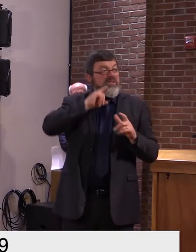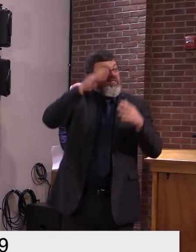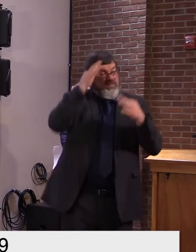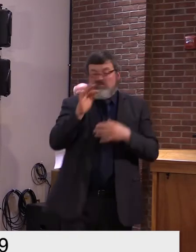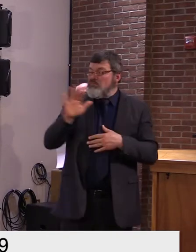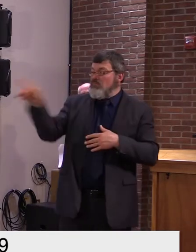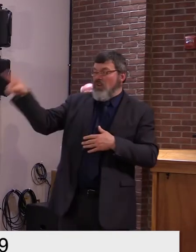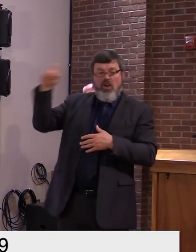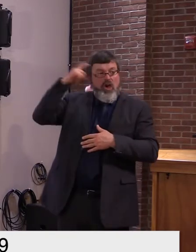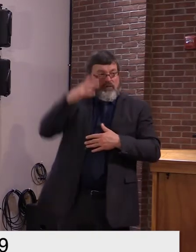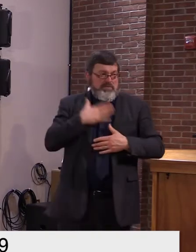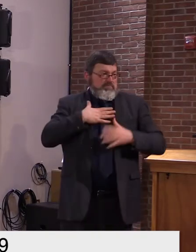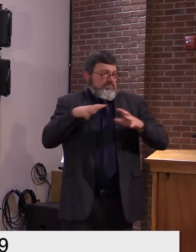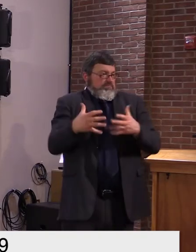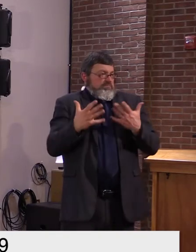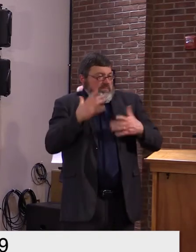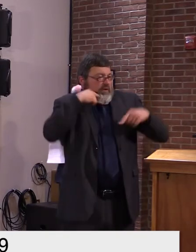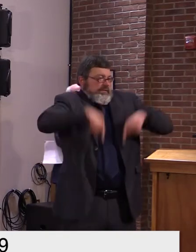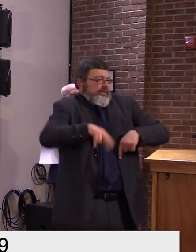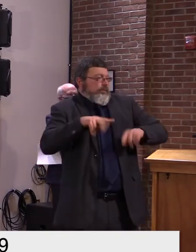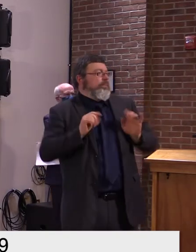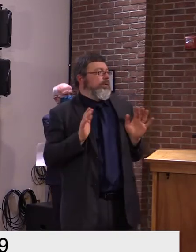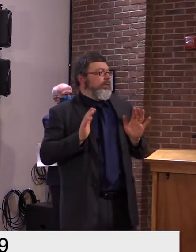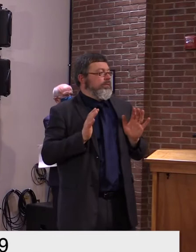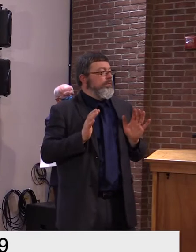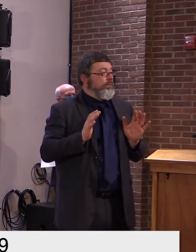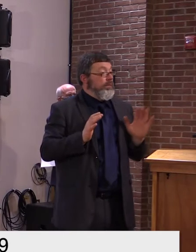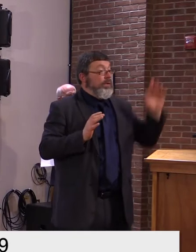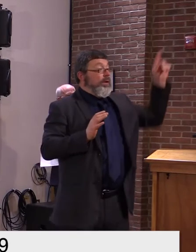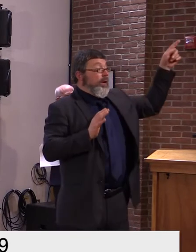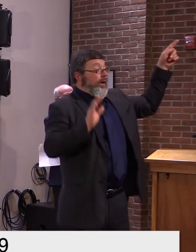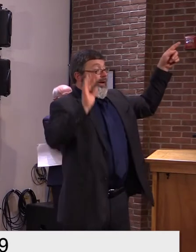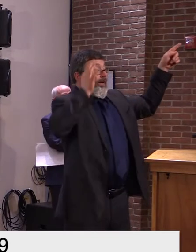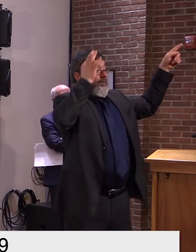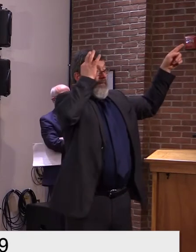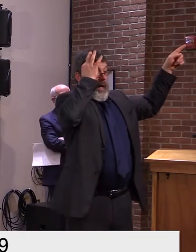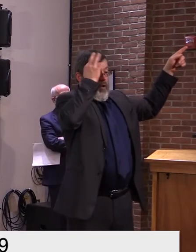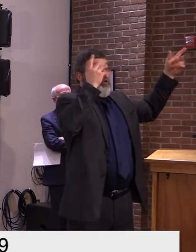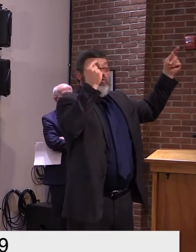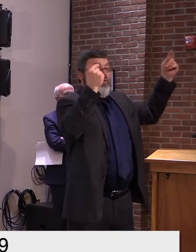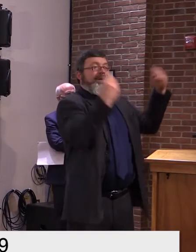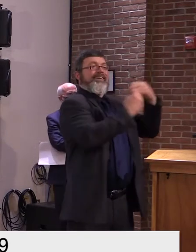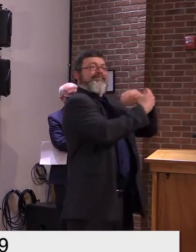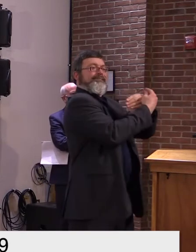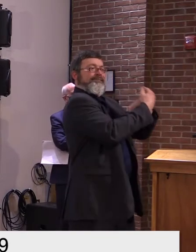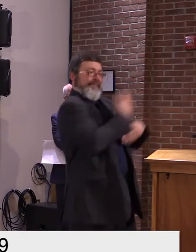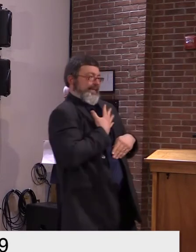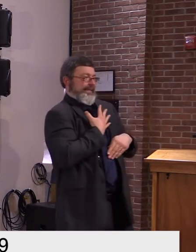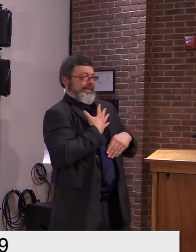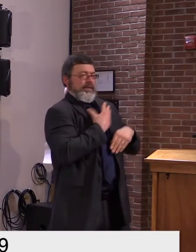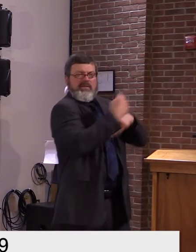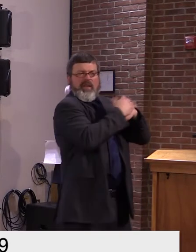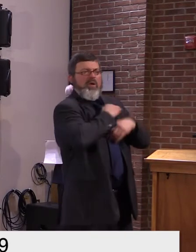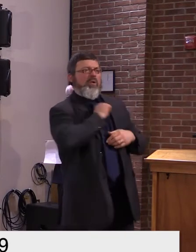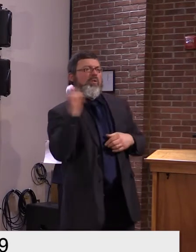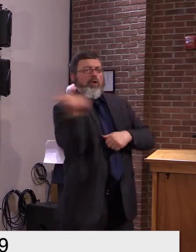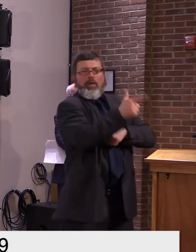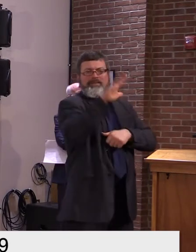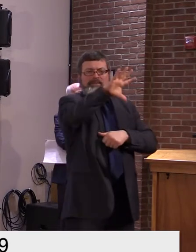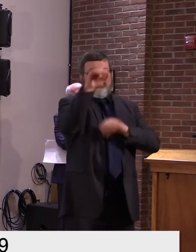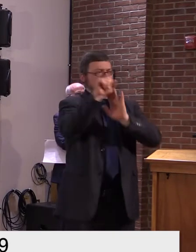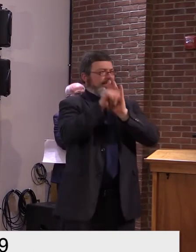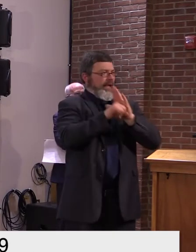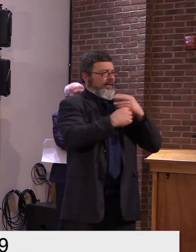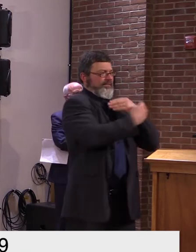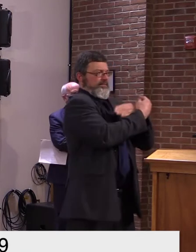reason, and they don't necessarily make the entire decision, but obviously these are people who